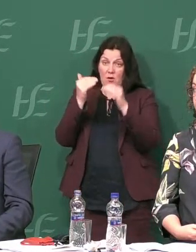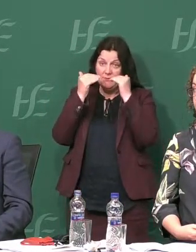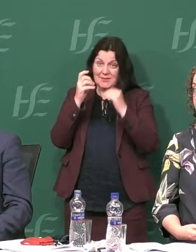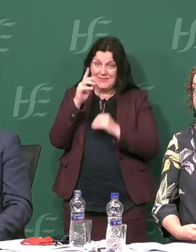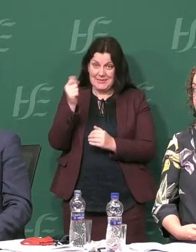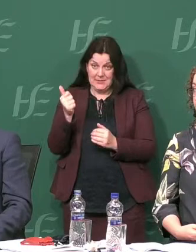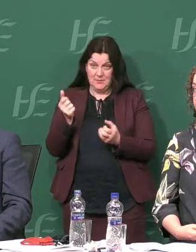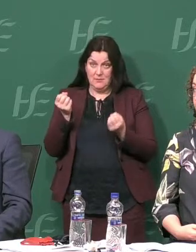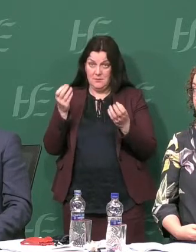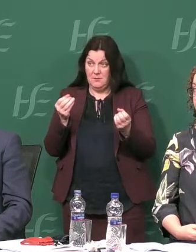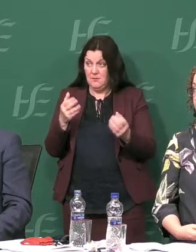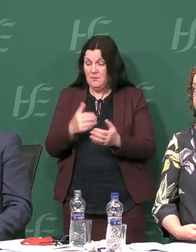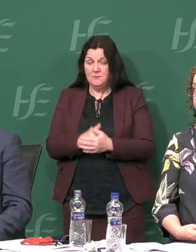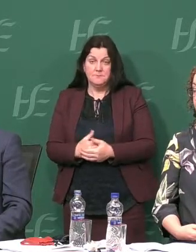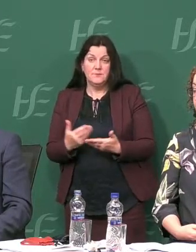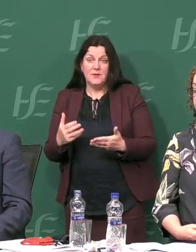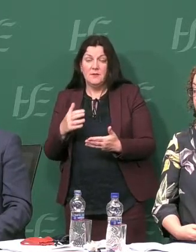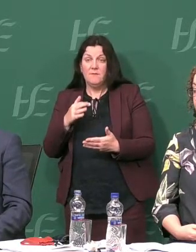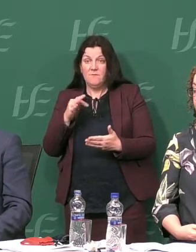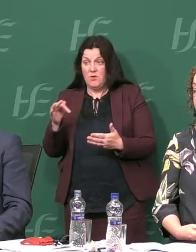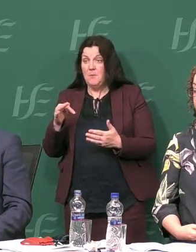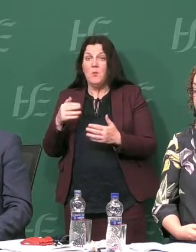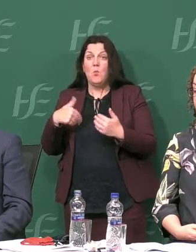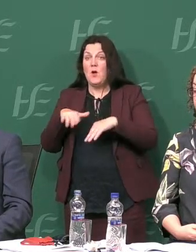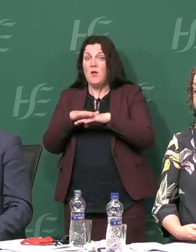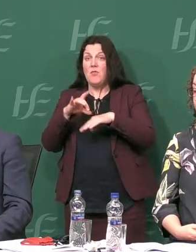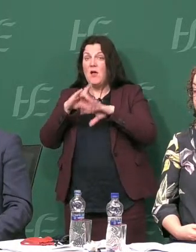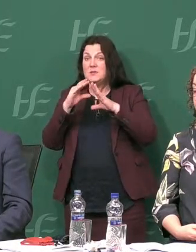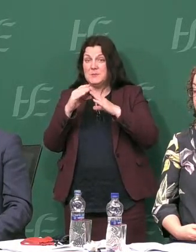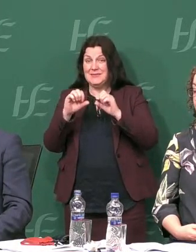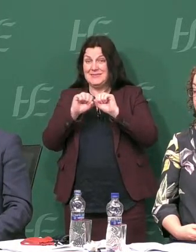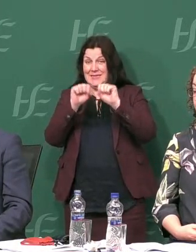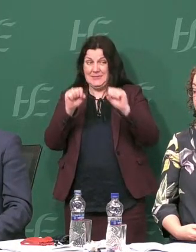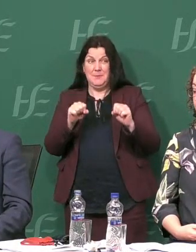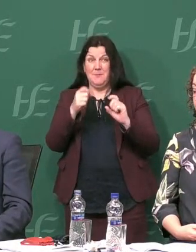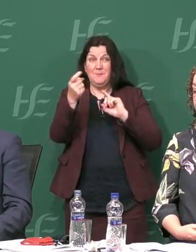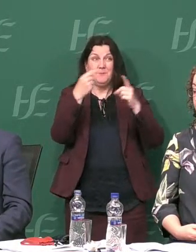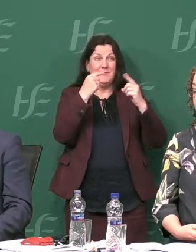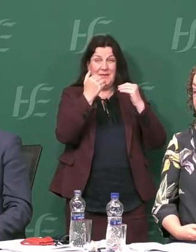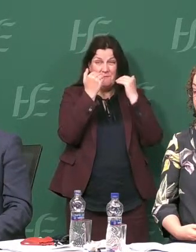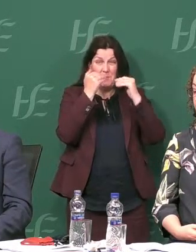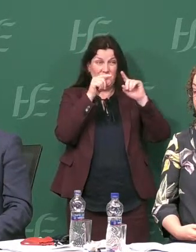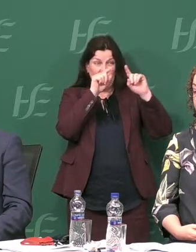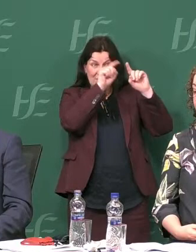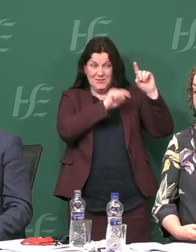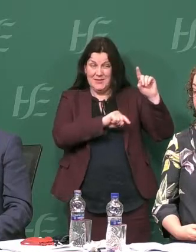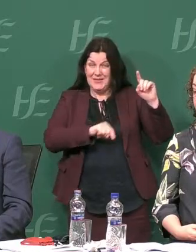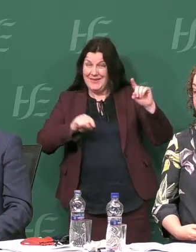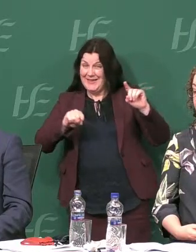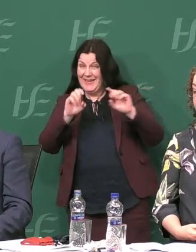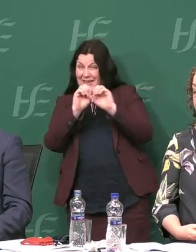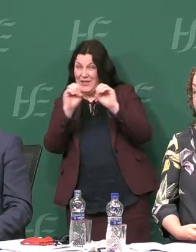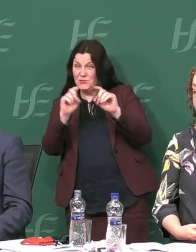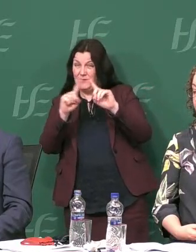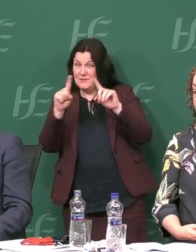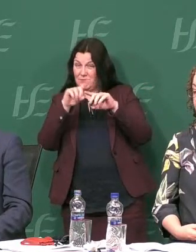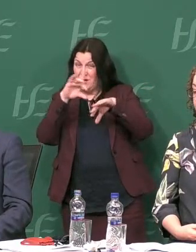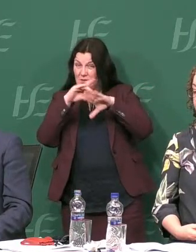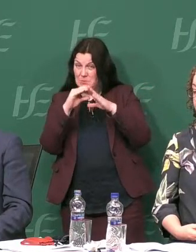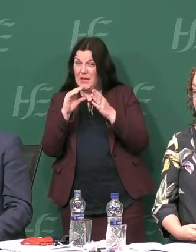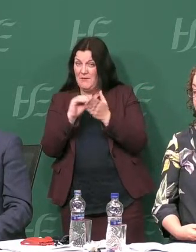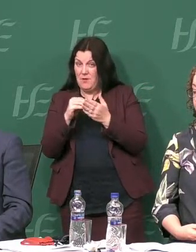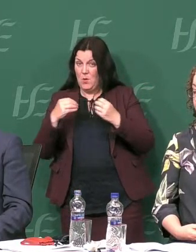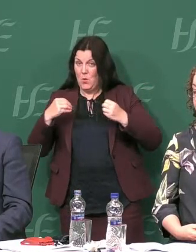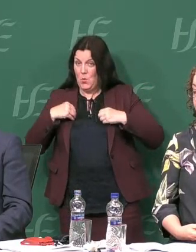presented today is returns from the hospital system, from each of the hospitals to our central reporting system